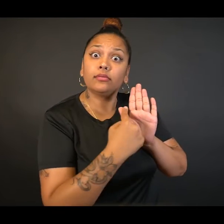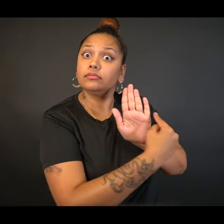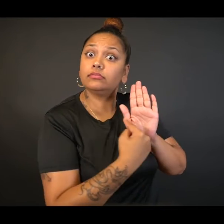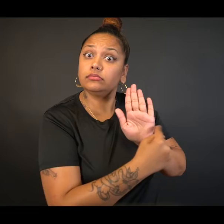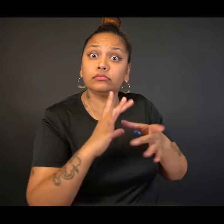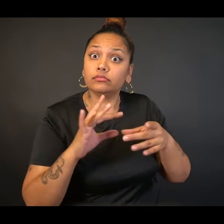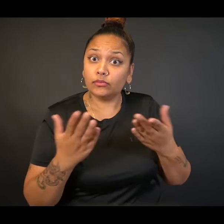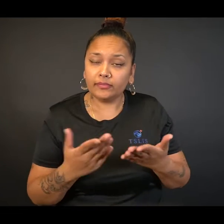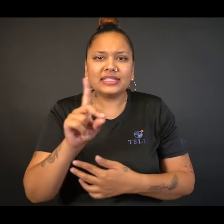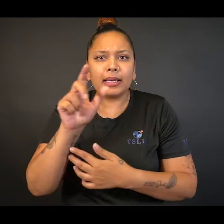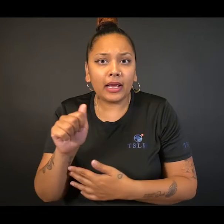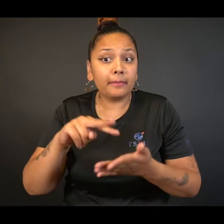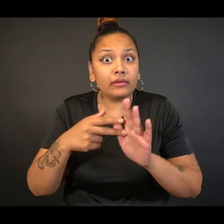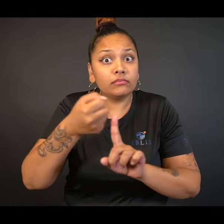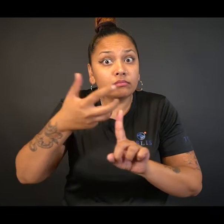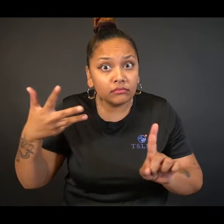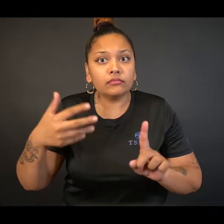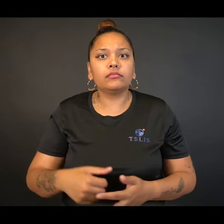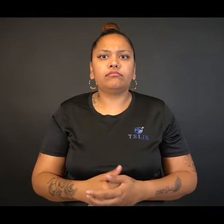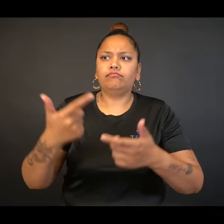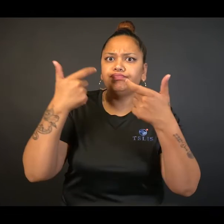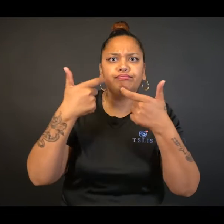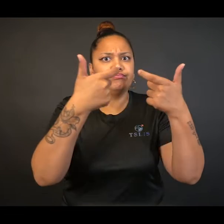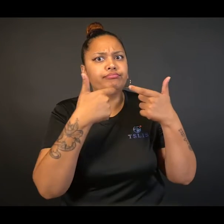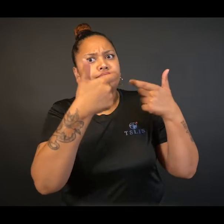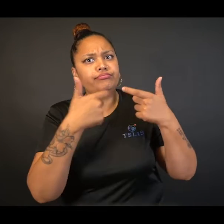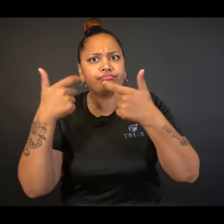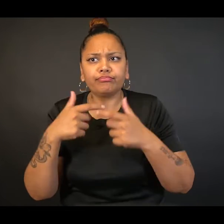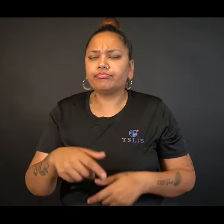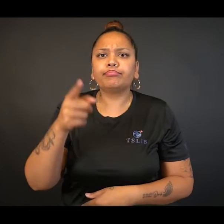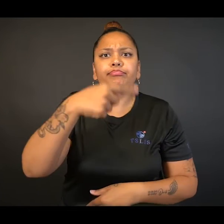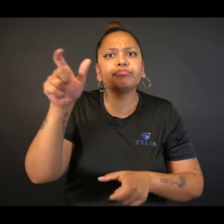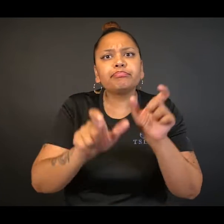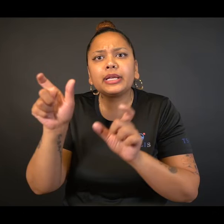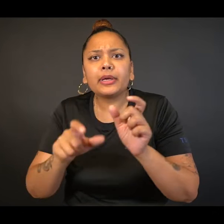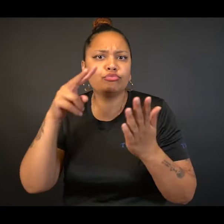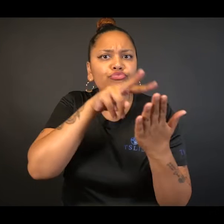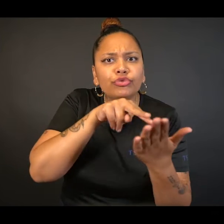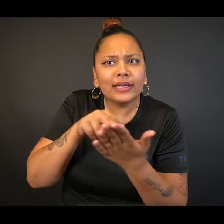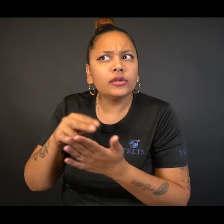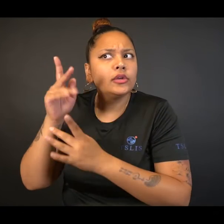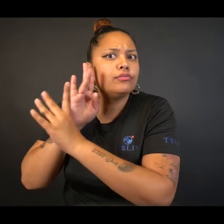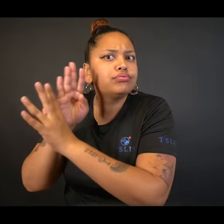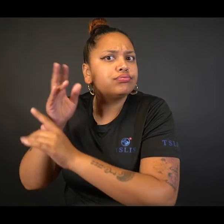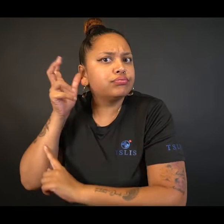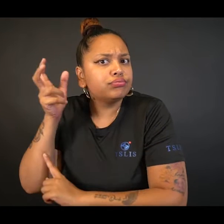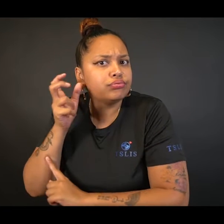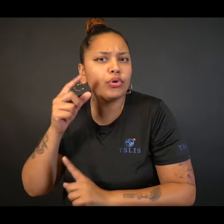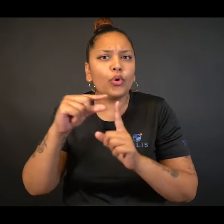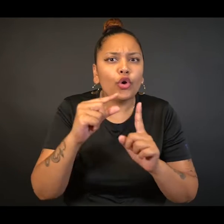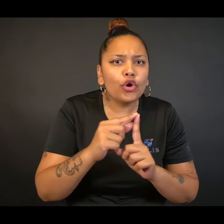a perceptual disability is a disability that prevents or inhibits a person from reading or hearing